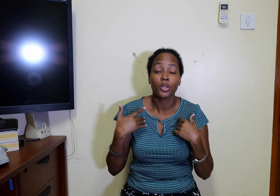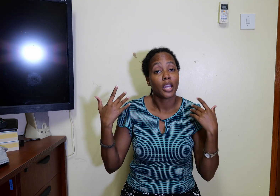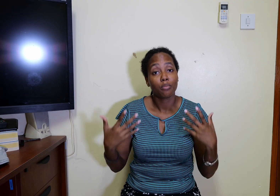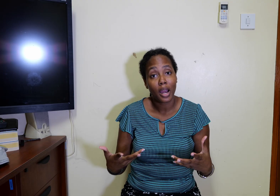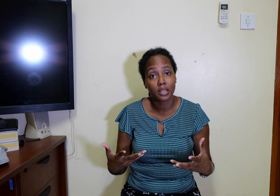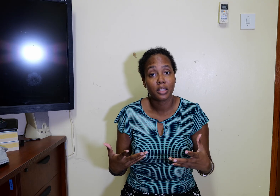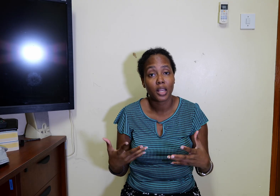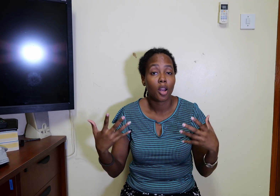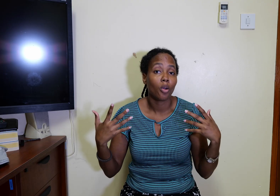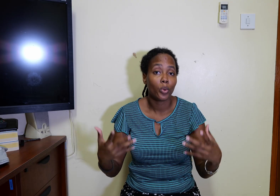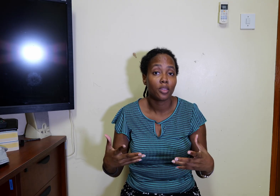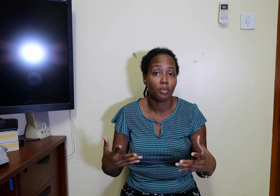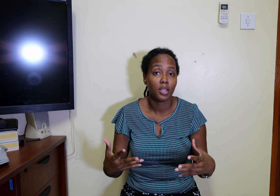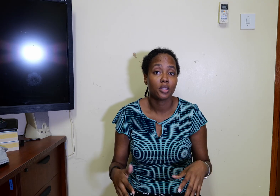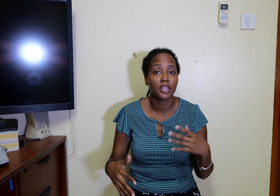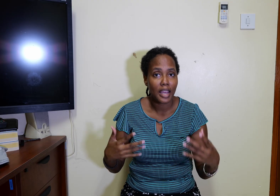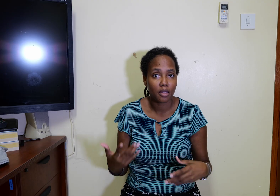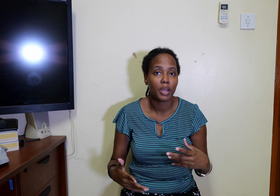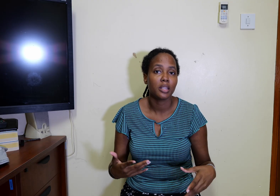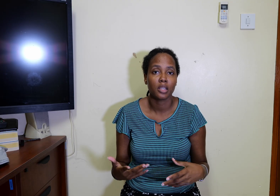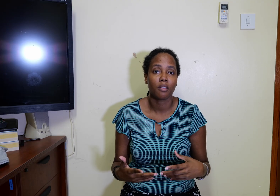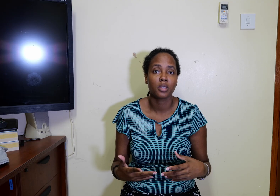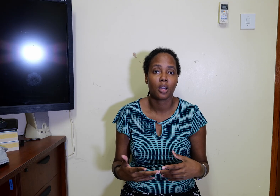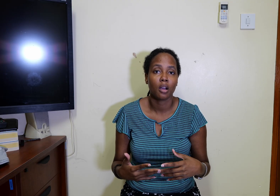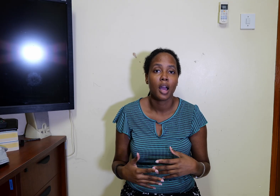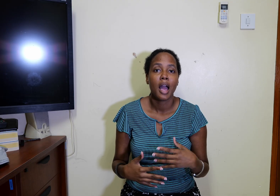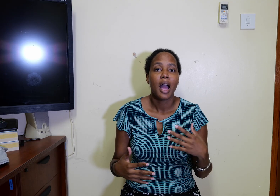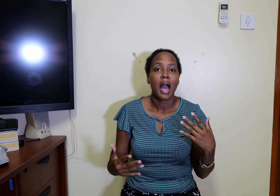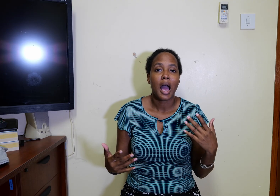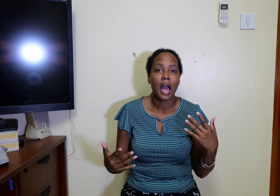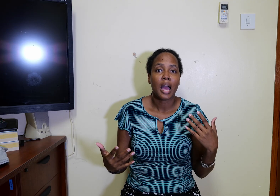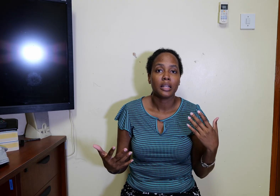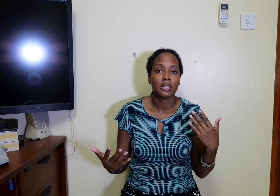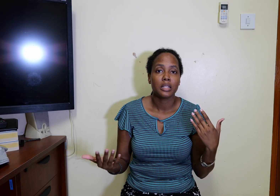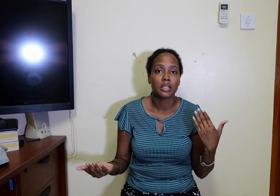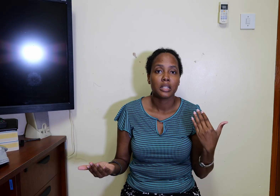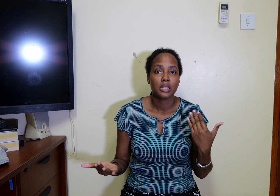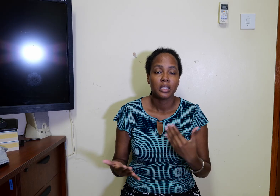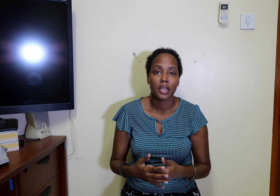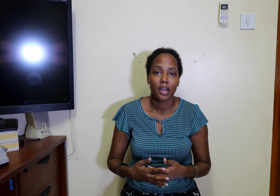you can practice along with me to get the pacing of the song. And